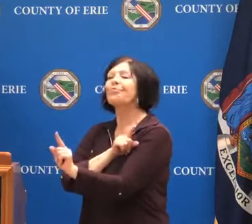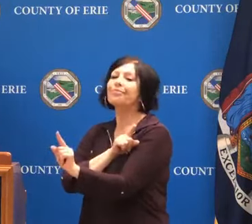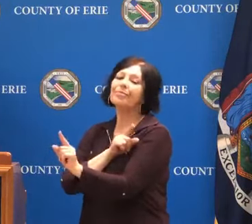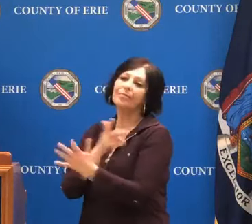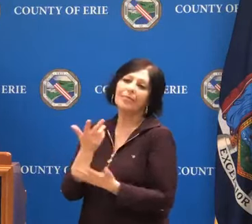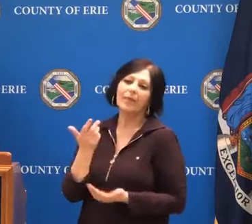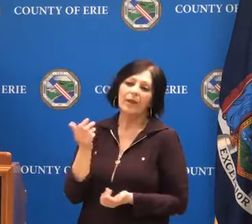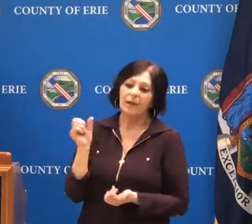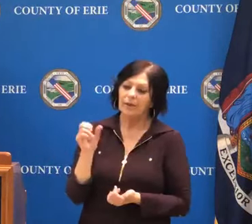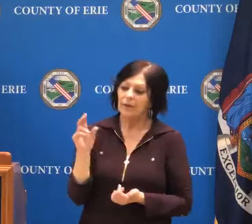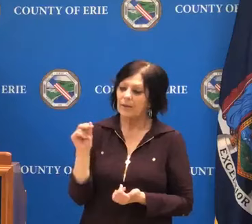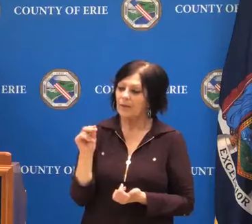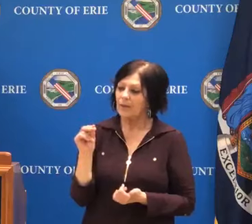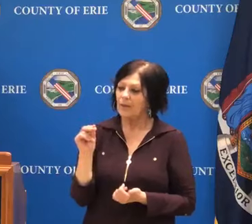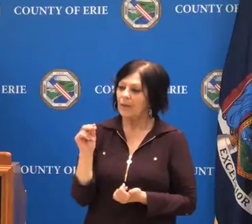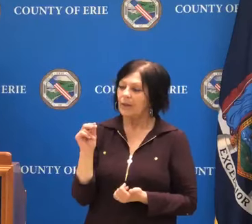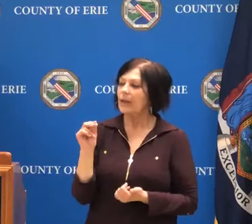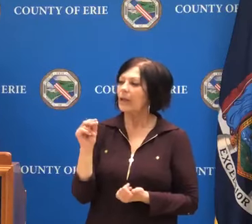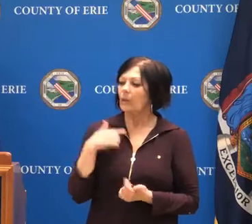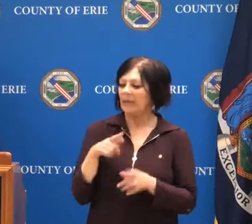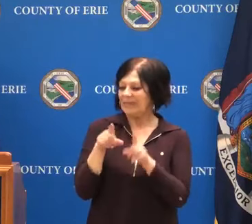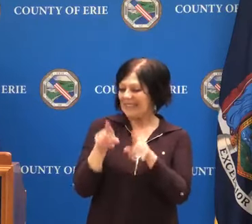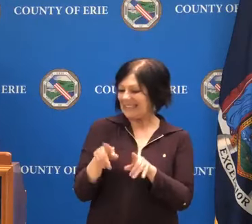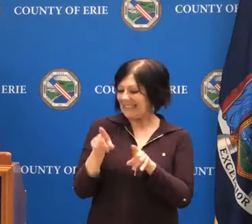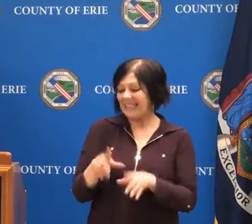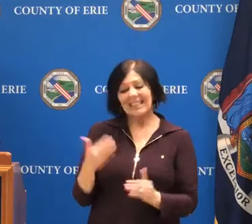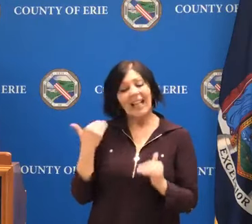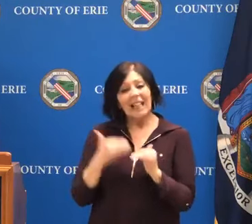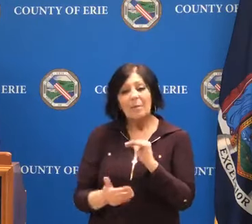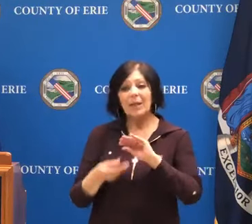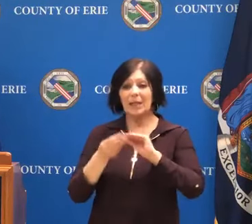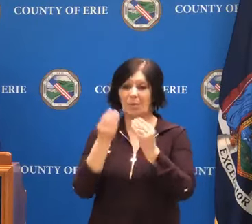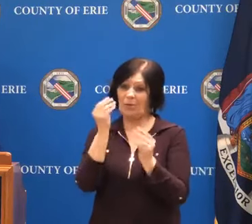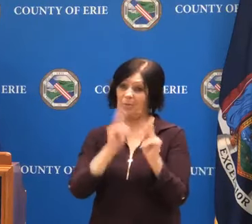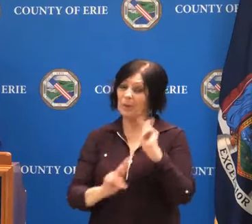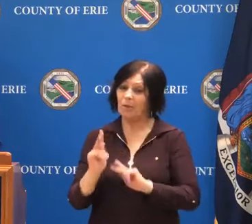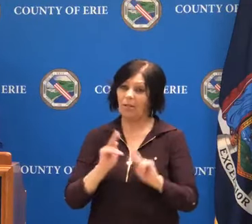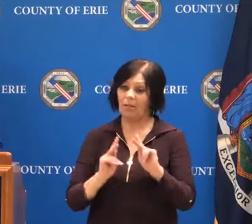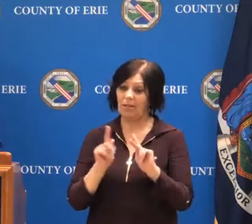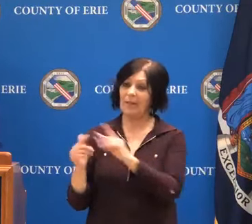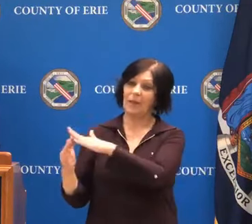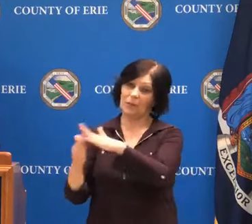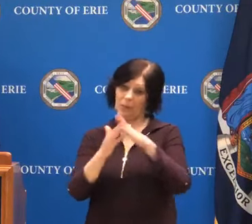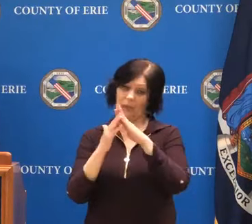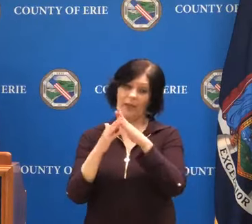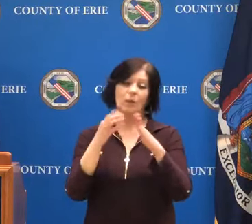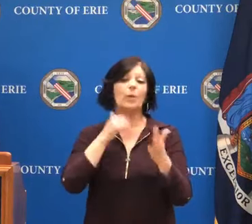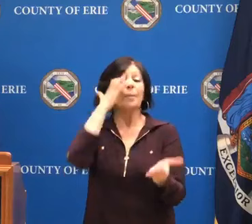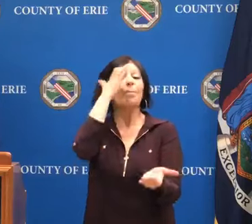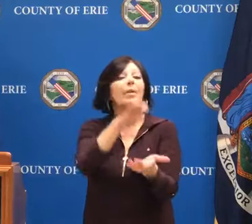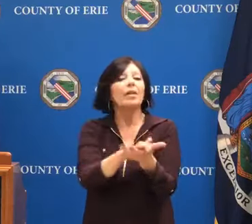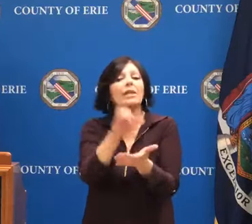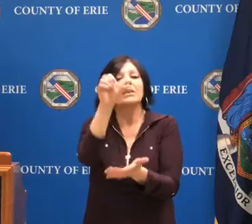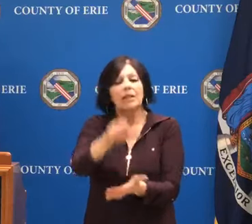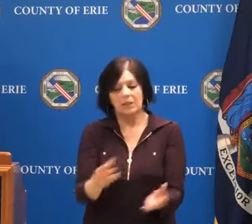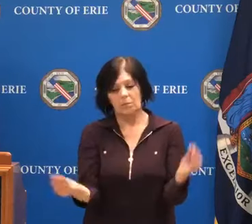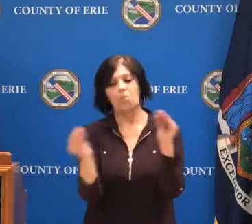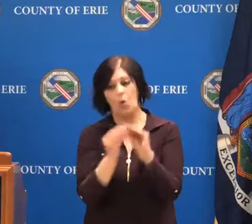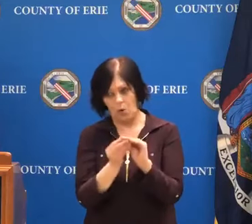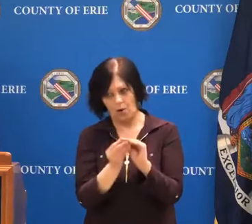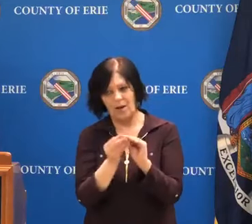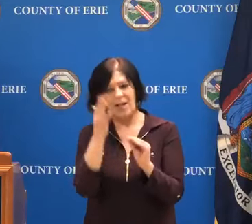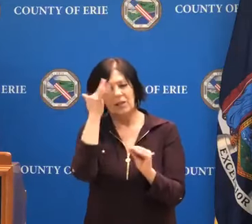We have only tested a limited number of people in our community, and we believe that there are more cases. So that's